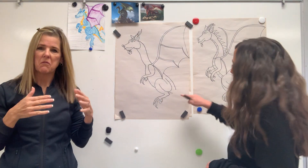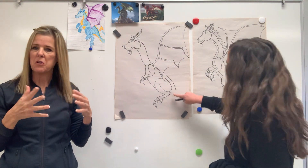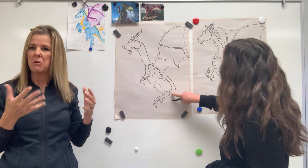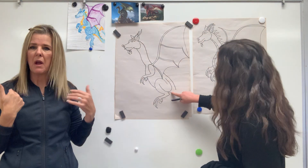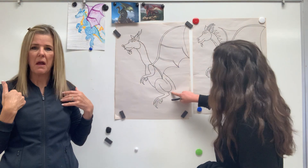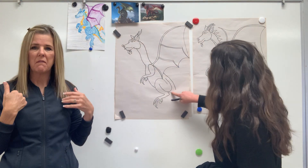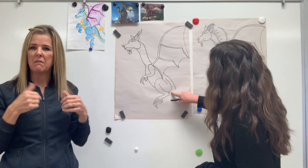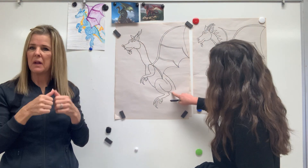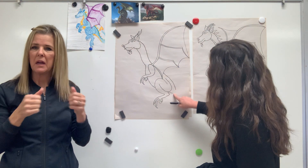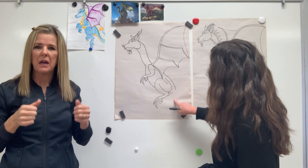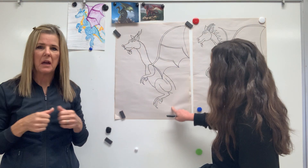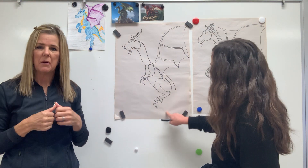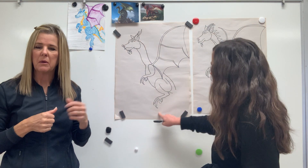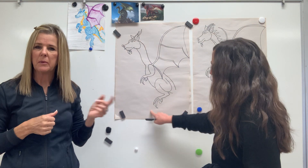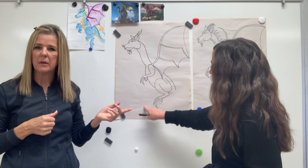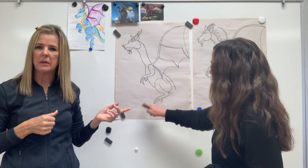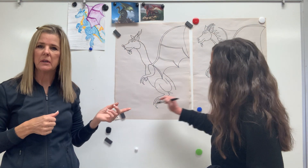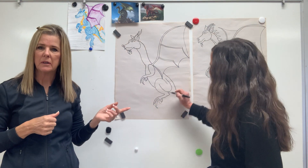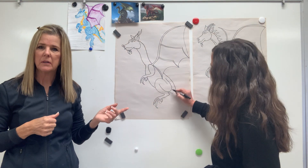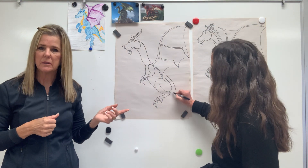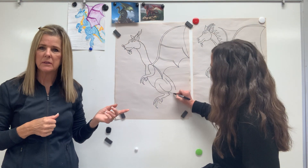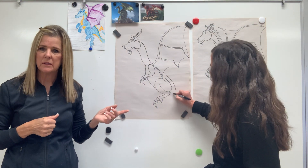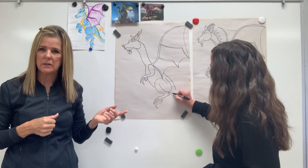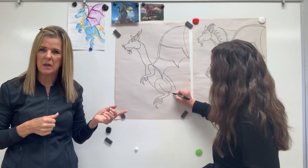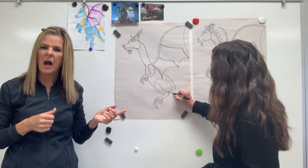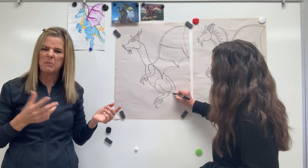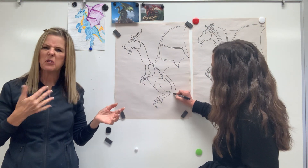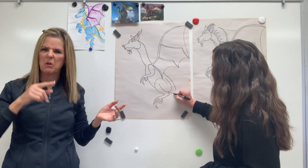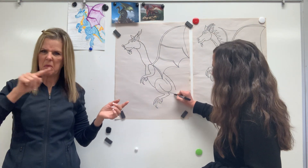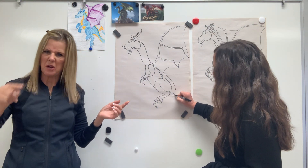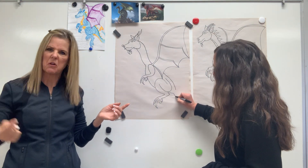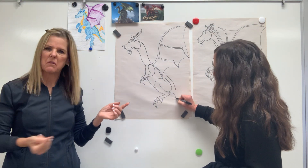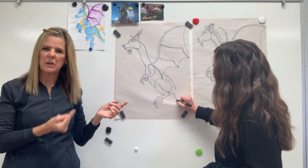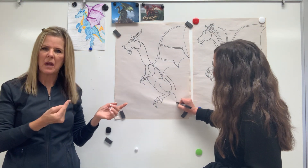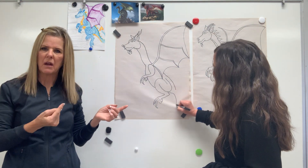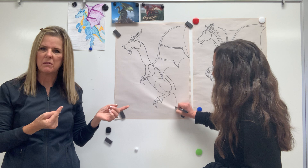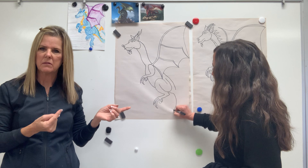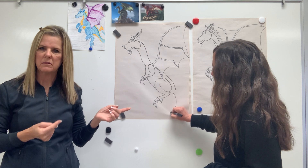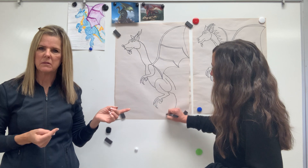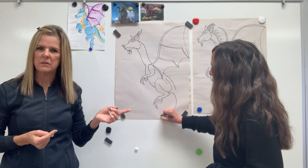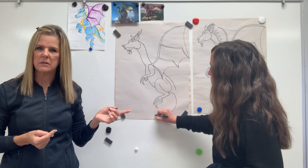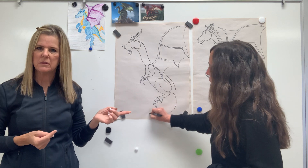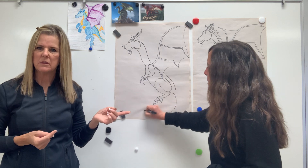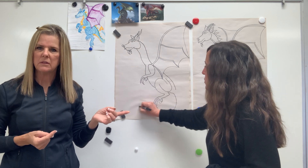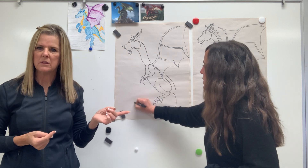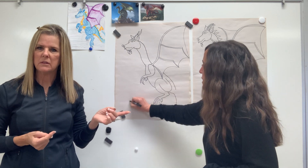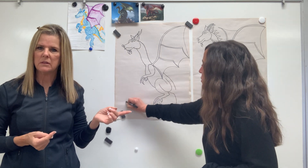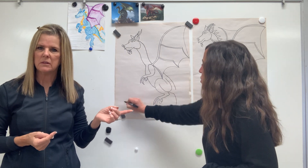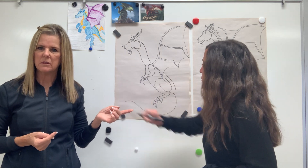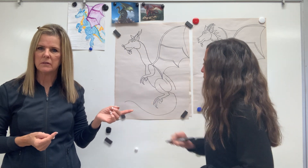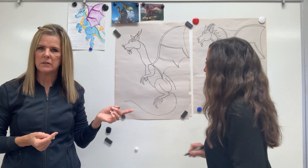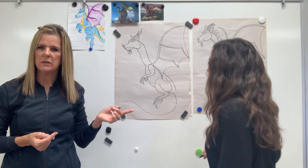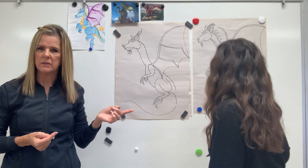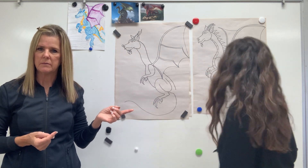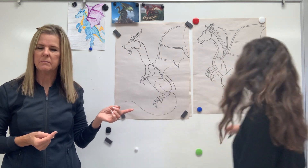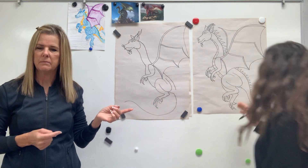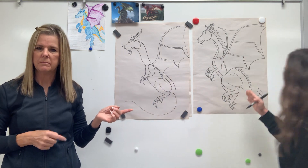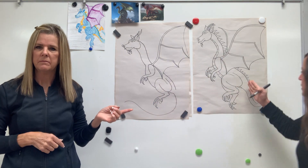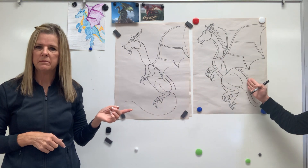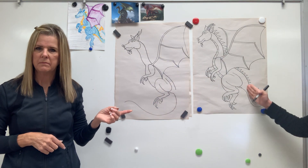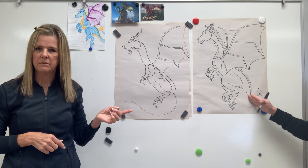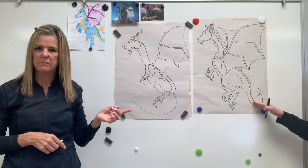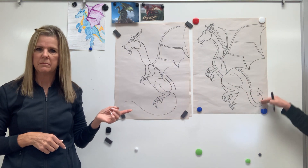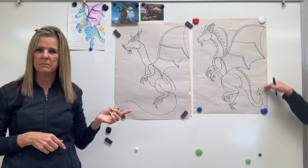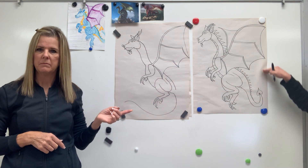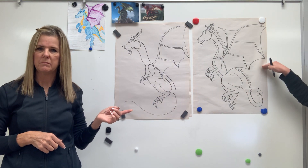you have room. I think I have kind of more room if I curve mine down and over. So I'm gonna start and I'm gonna curve mine sort of down and over like that.